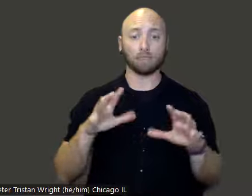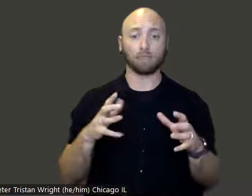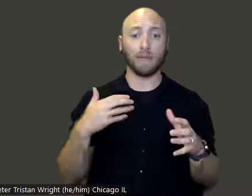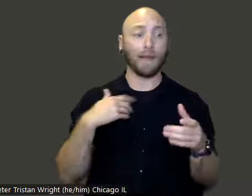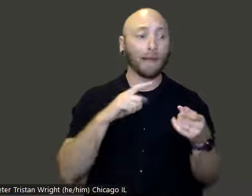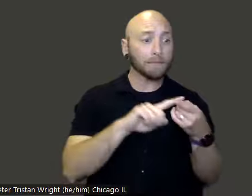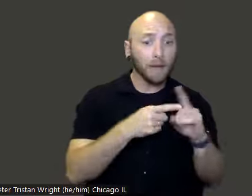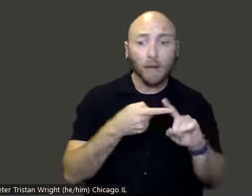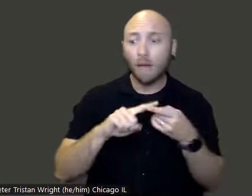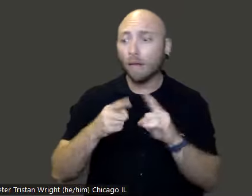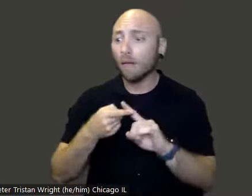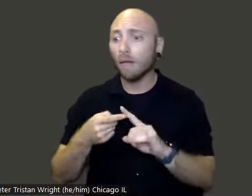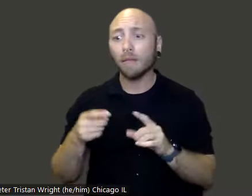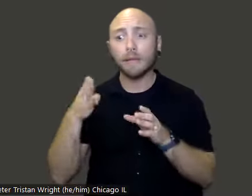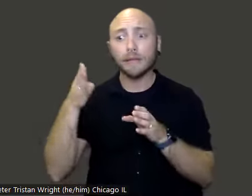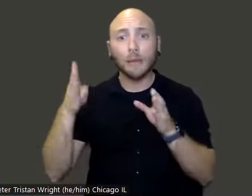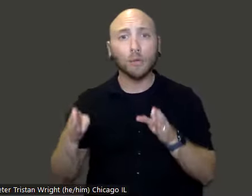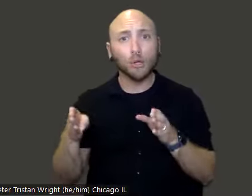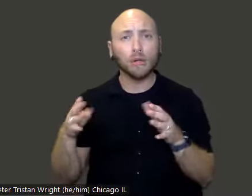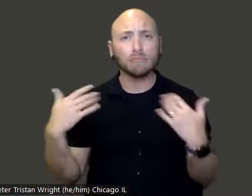friends with.